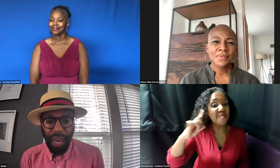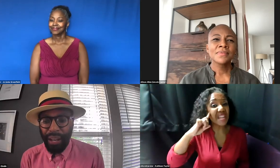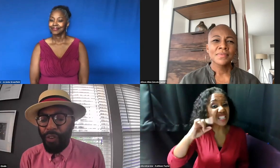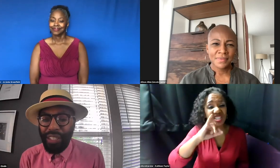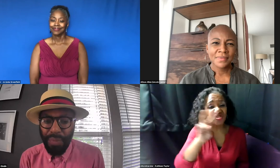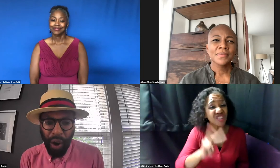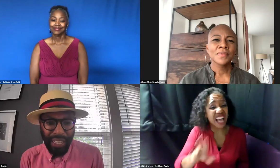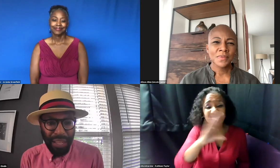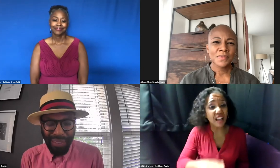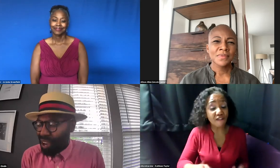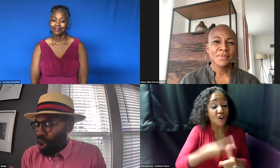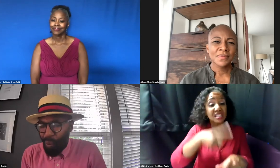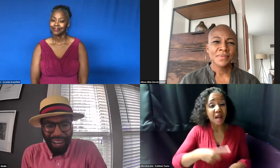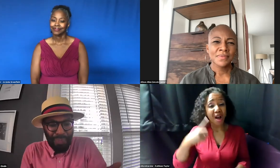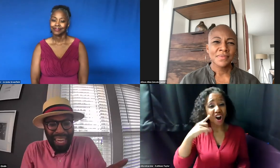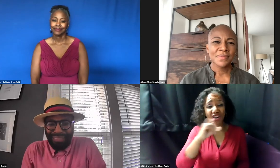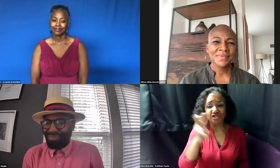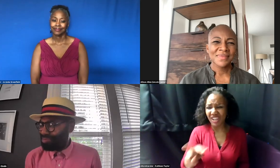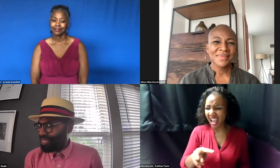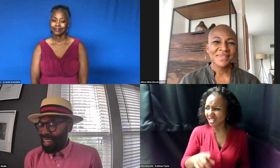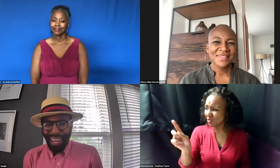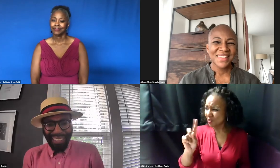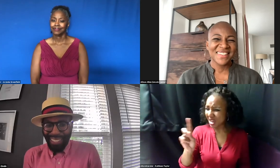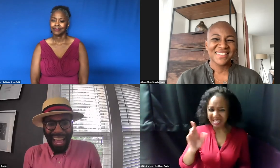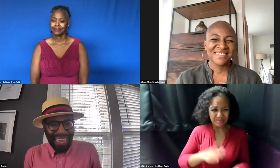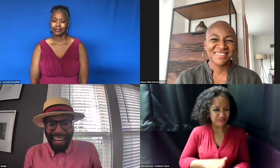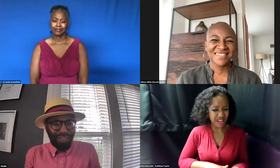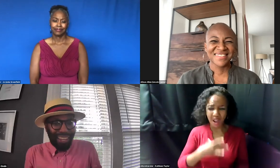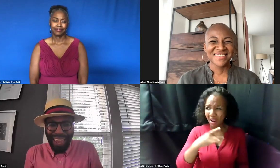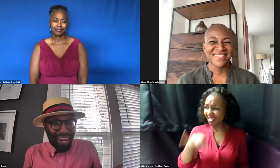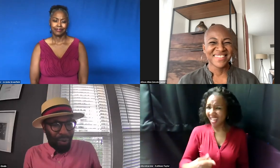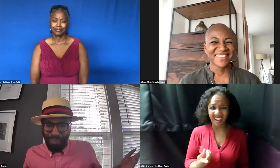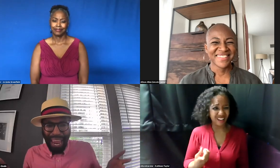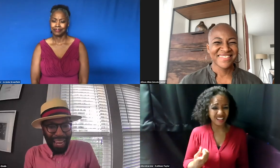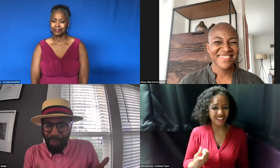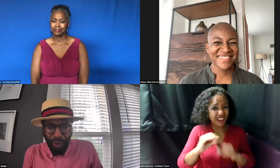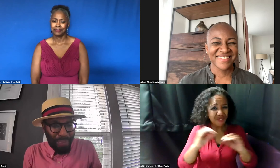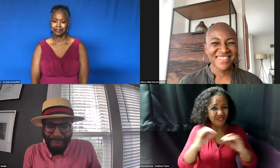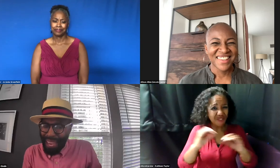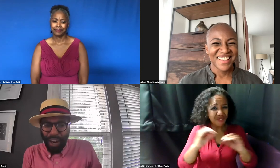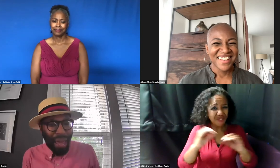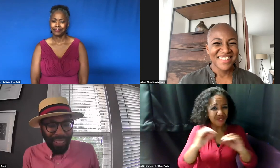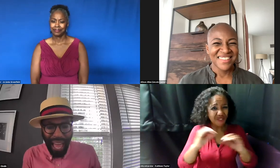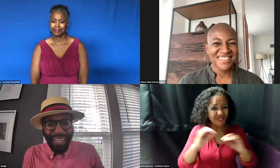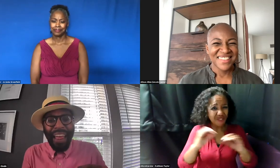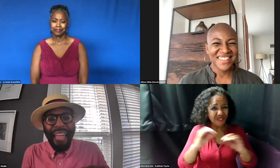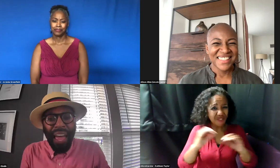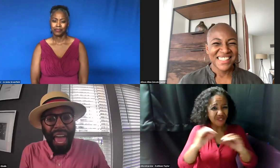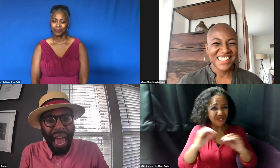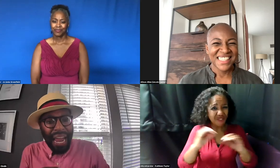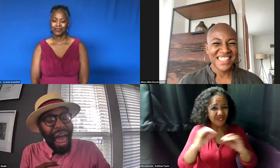jazz music. And the first time I heard jazz, I was like, where's the beat? Like these cats ain't got no boom bap, they ain't got no bass